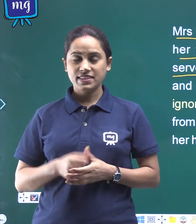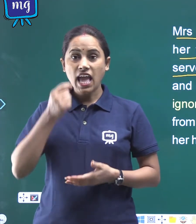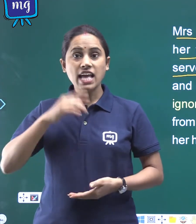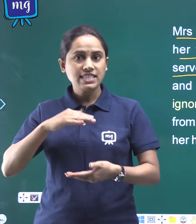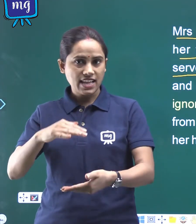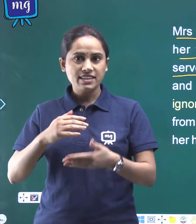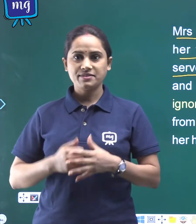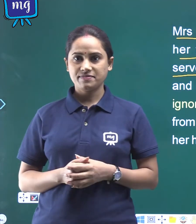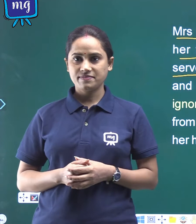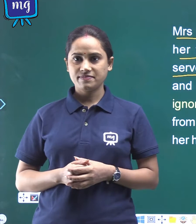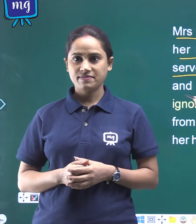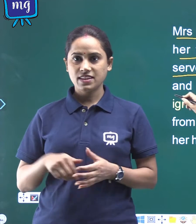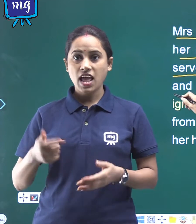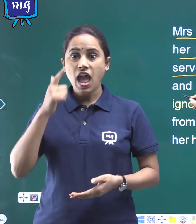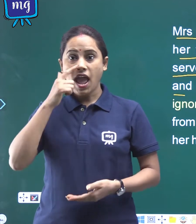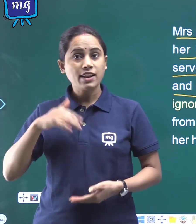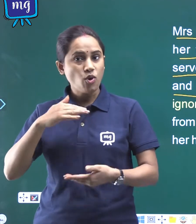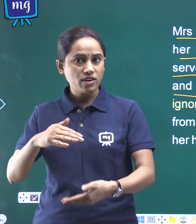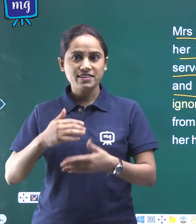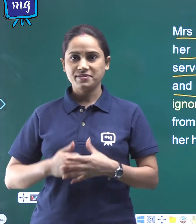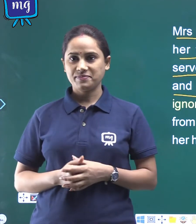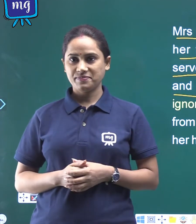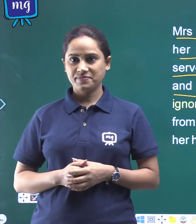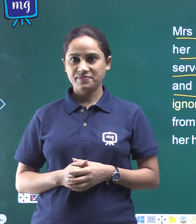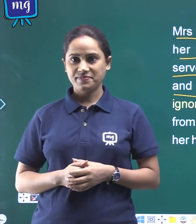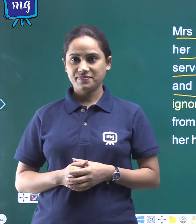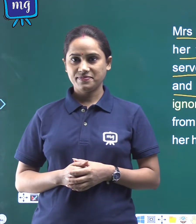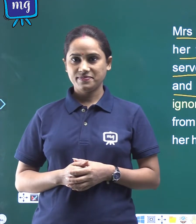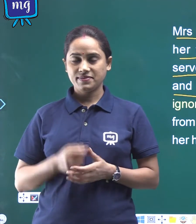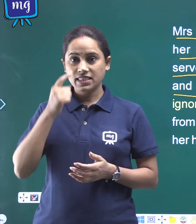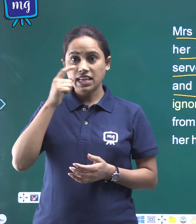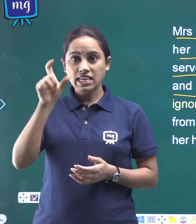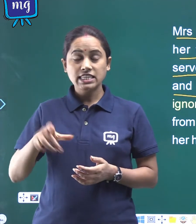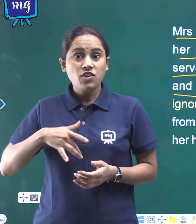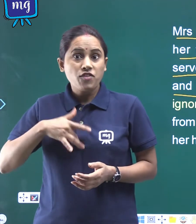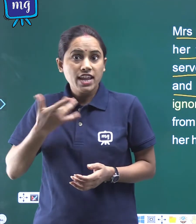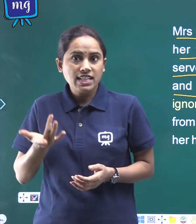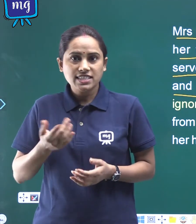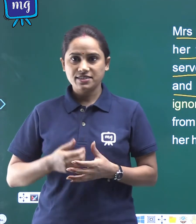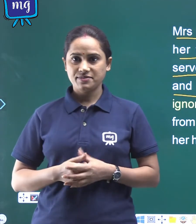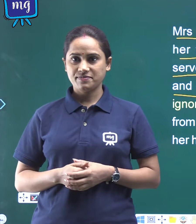son, and daughter. She feels